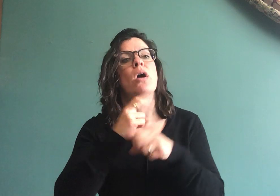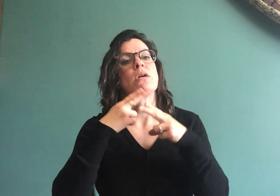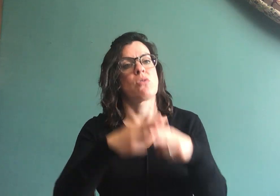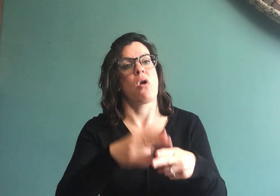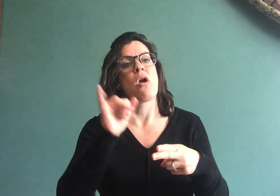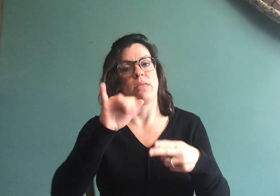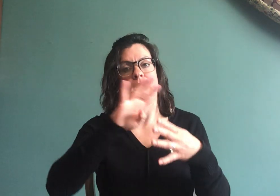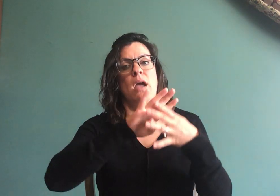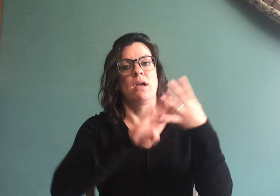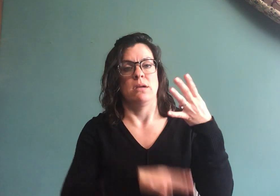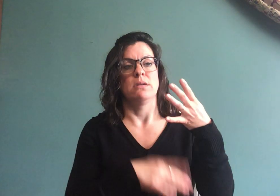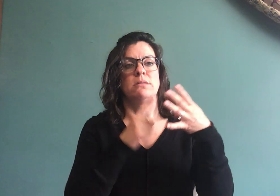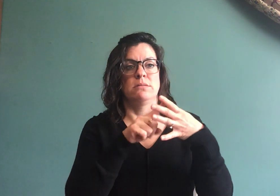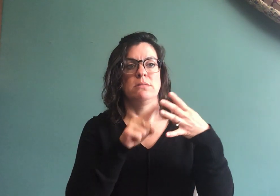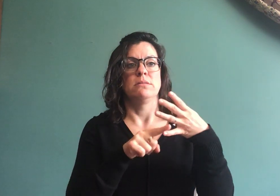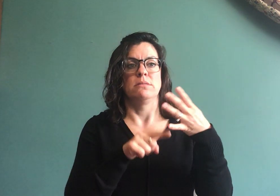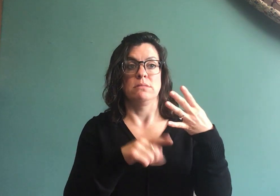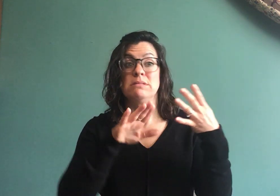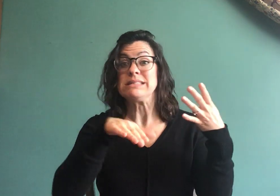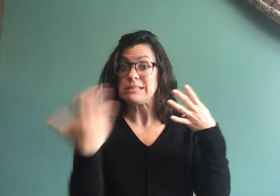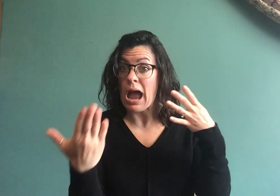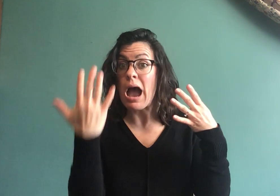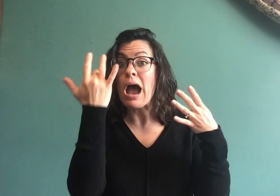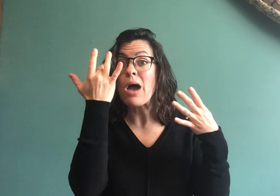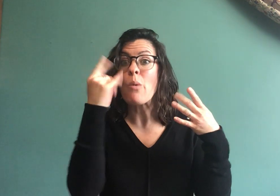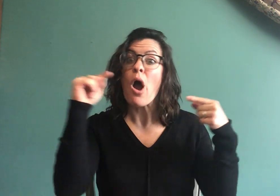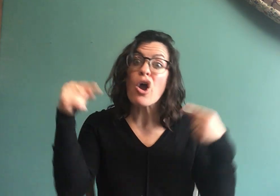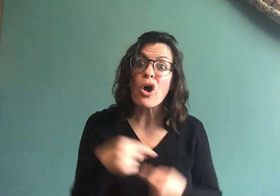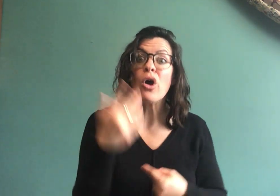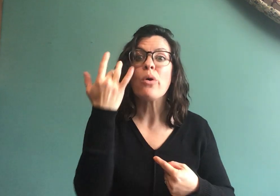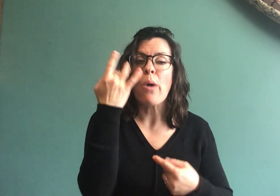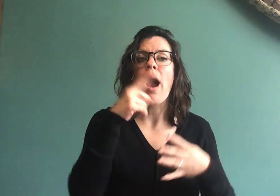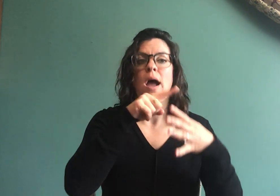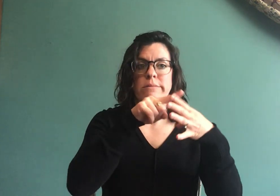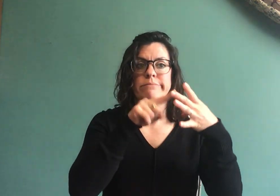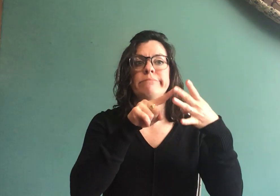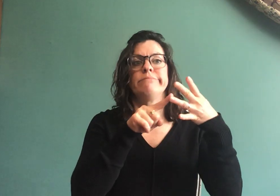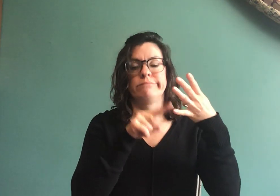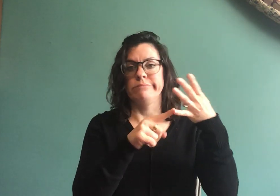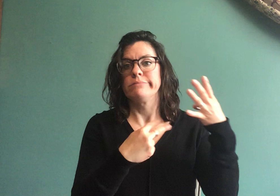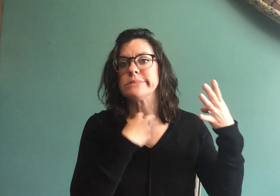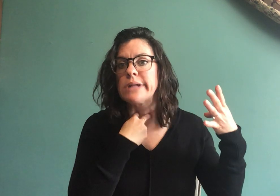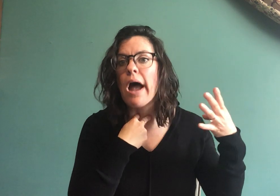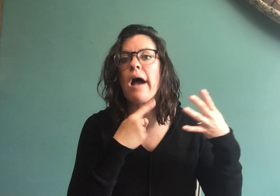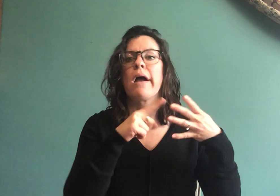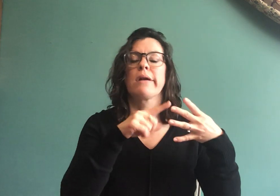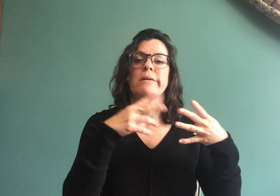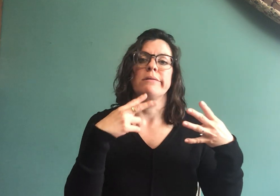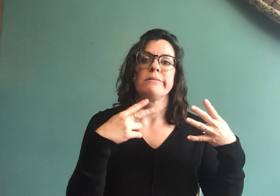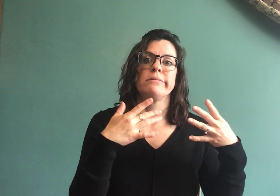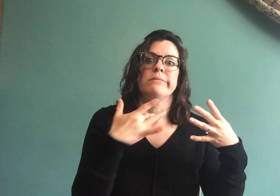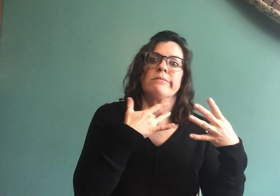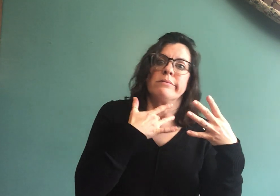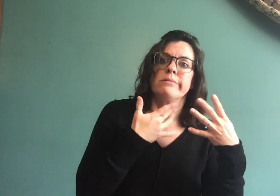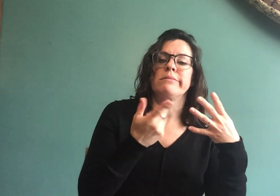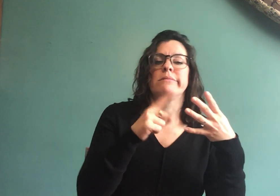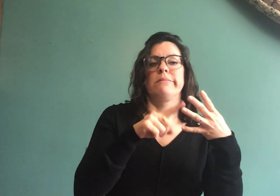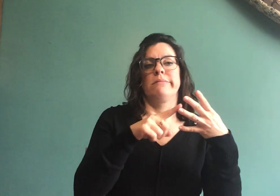ouch. Okay? It's bad enough we got this virus going around, but you know what? 34,000 more people died because